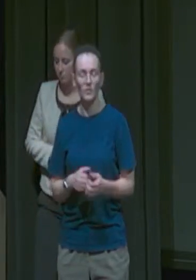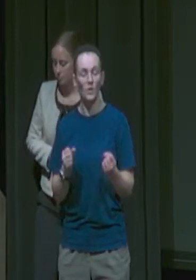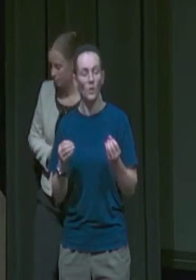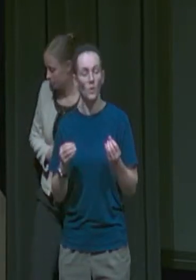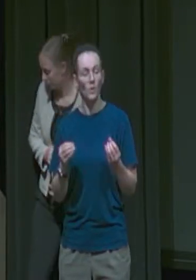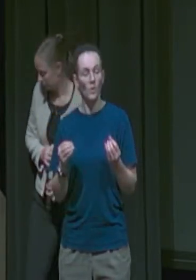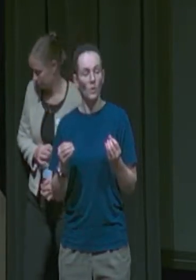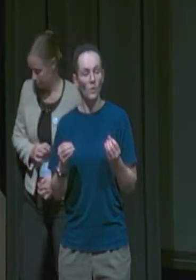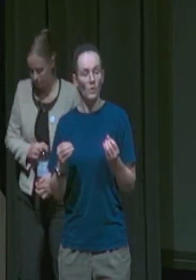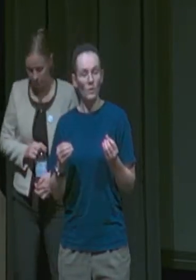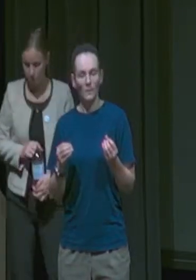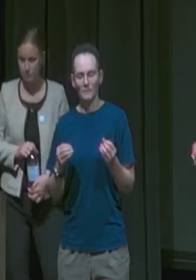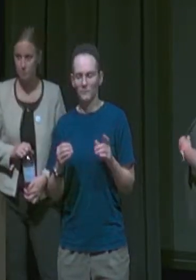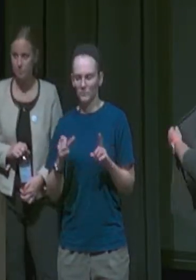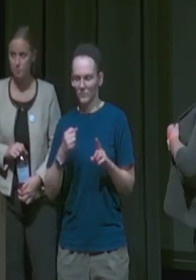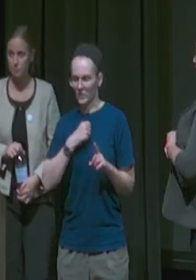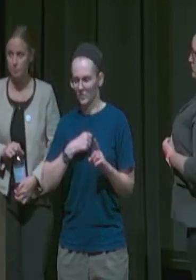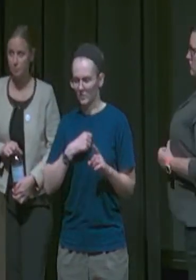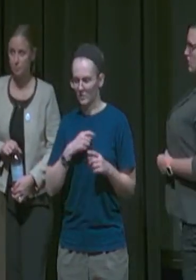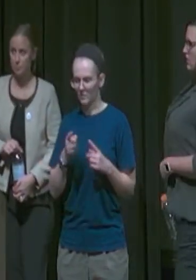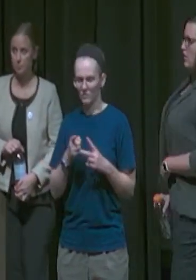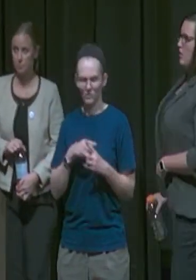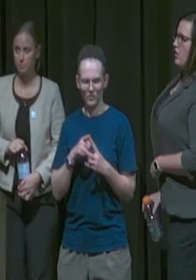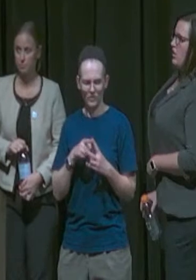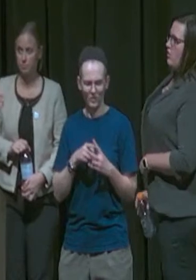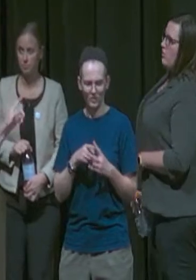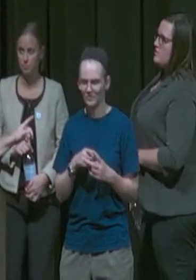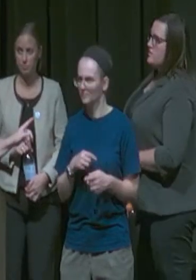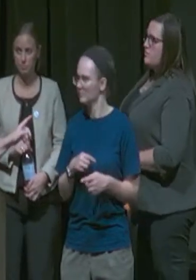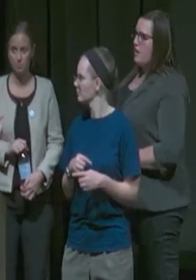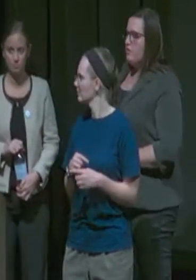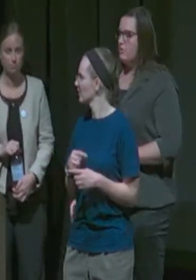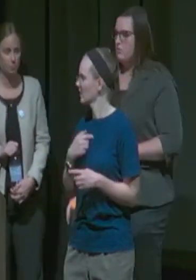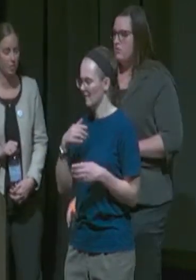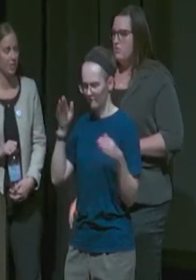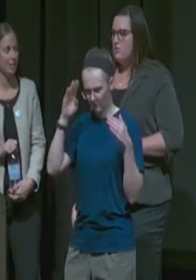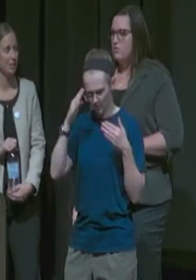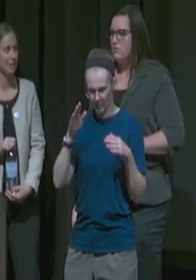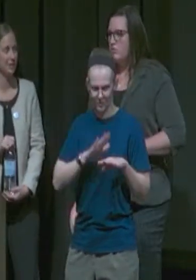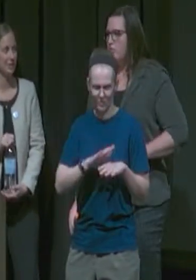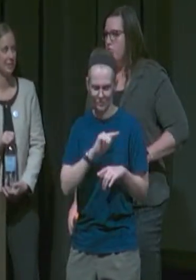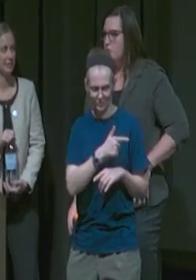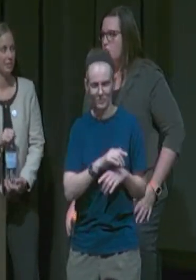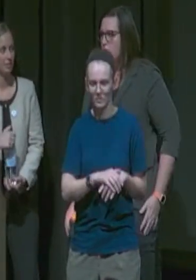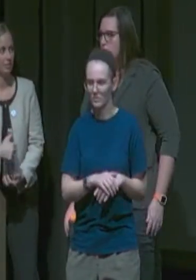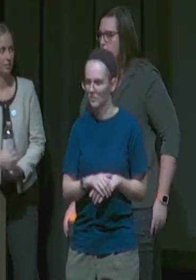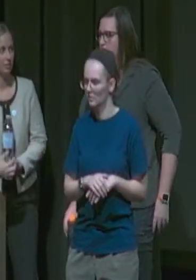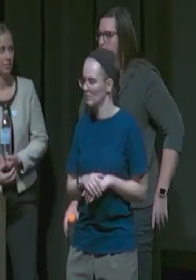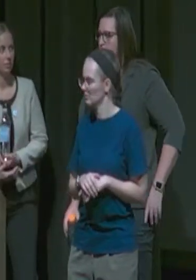So, I'm sorry, the first? I was concentrating on what you were going to say.